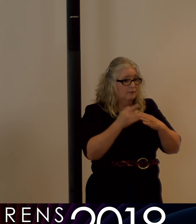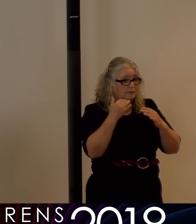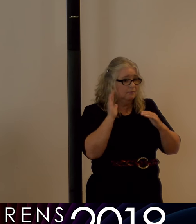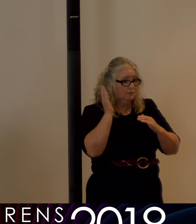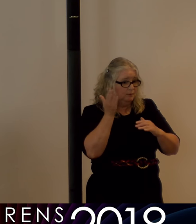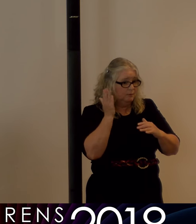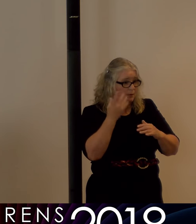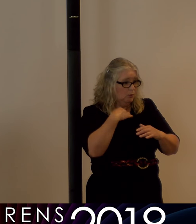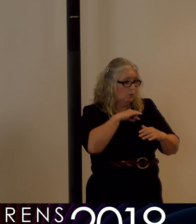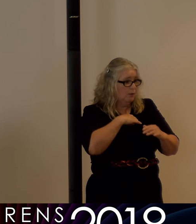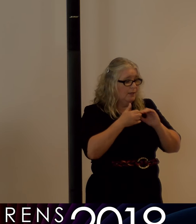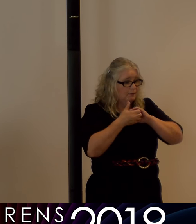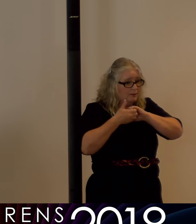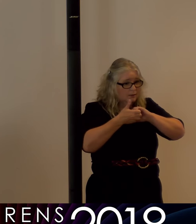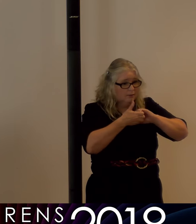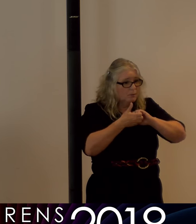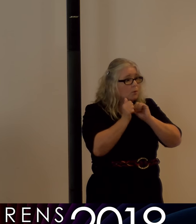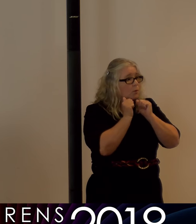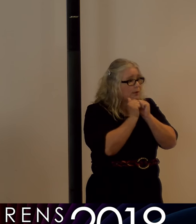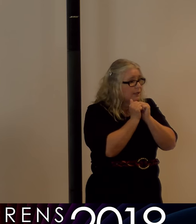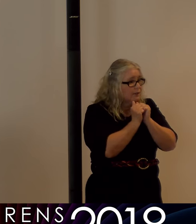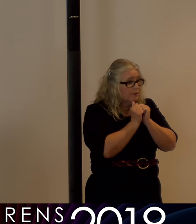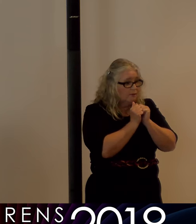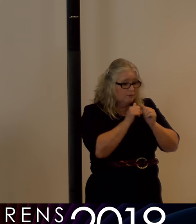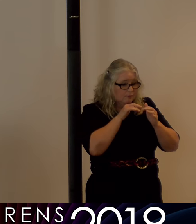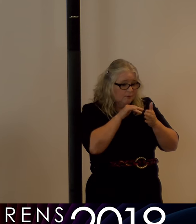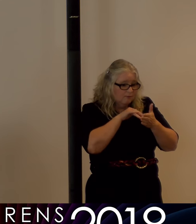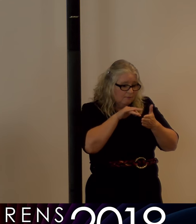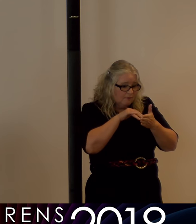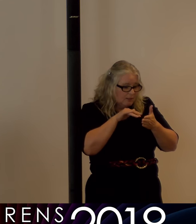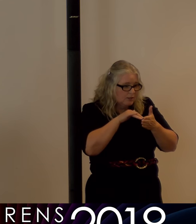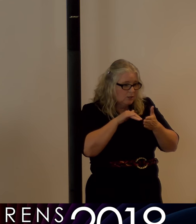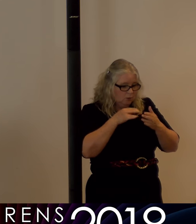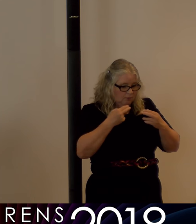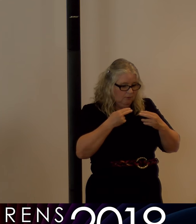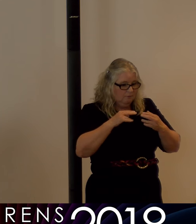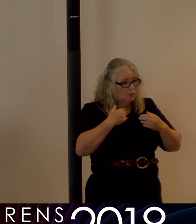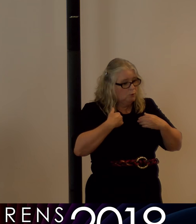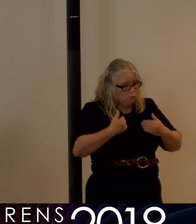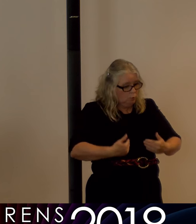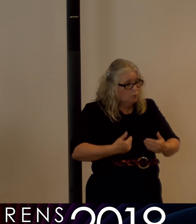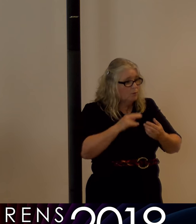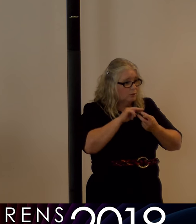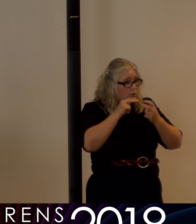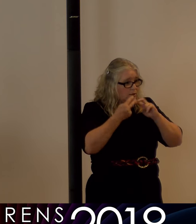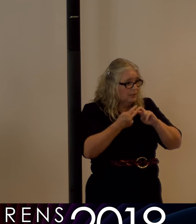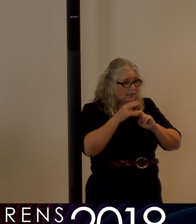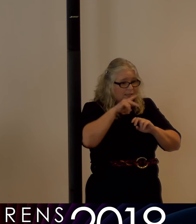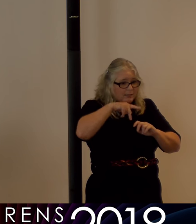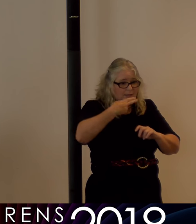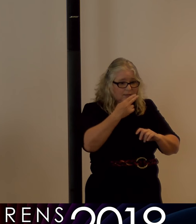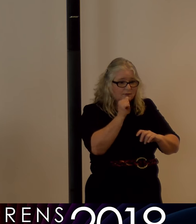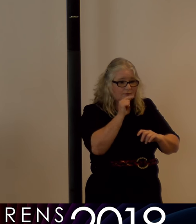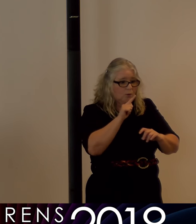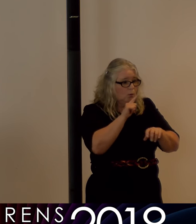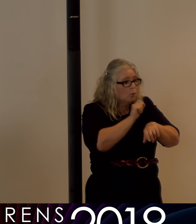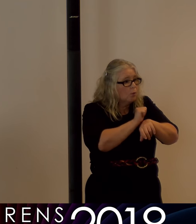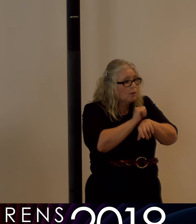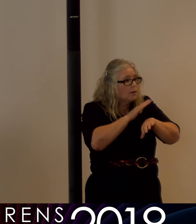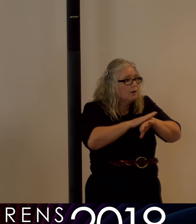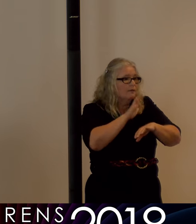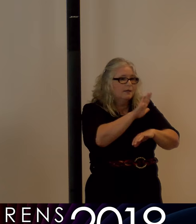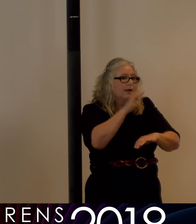with investigators in human genetics. Phil Gage in ophthalmology is working on the eye features of charge syndrome, which is another exciting